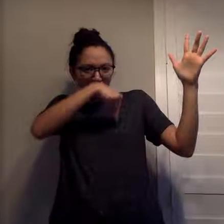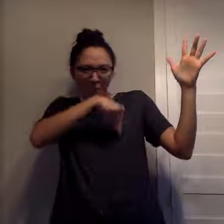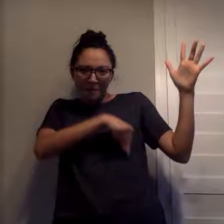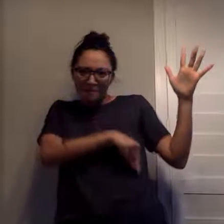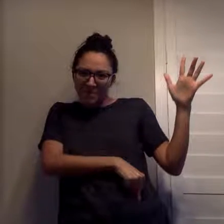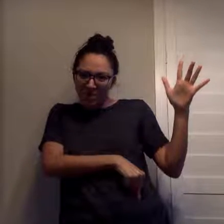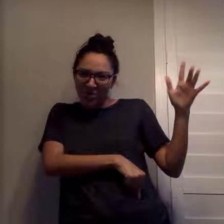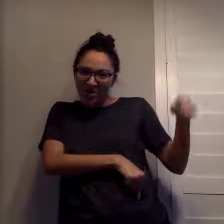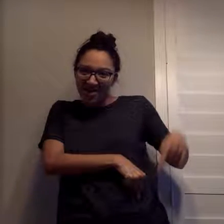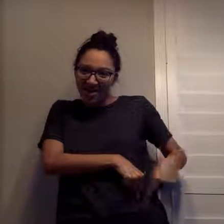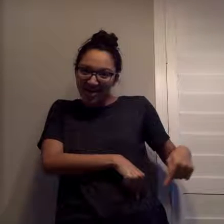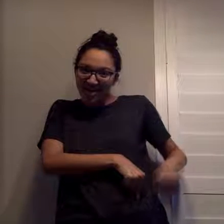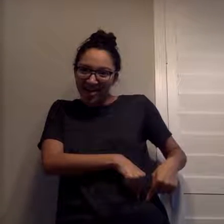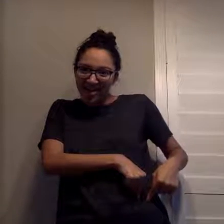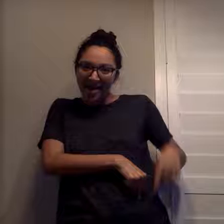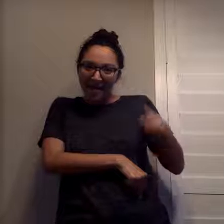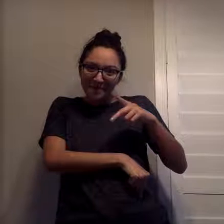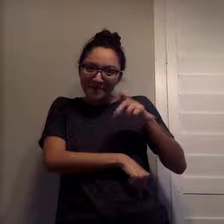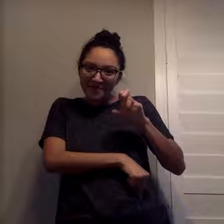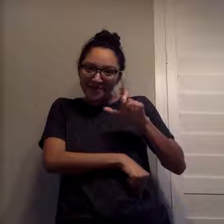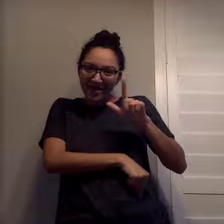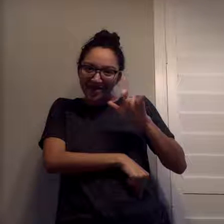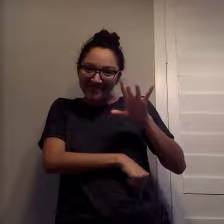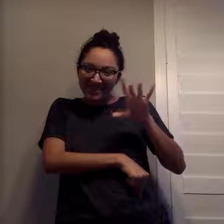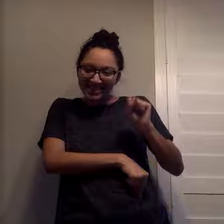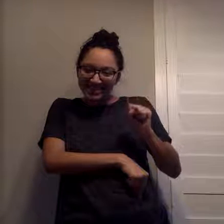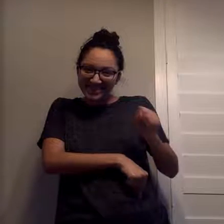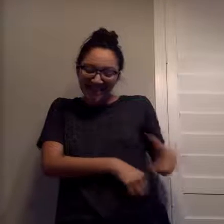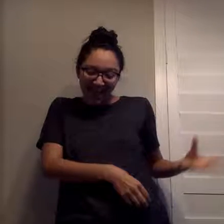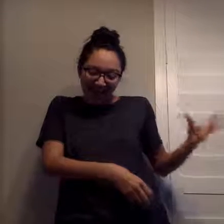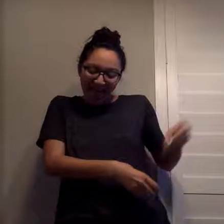my pelvis is now part sea urchin.